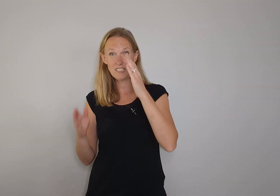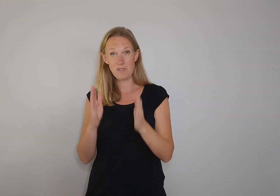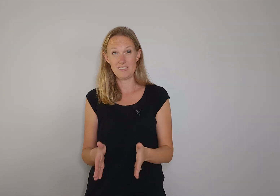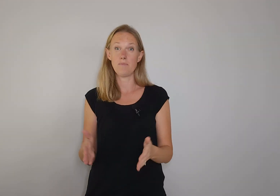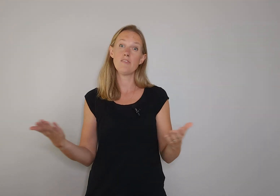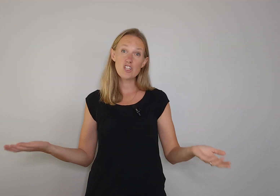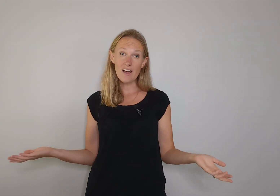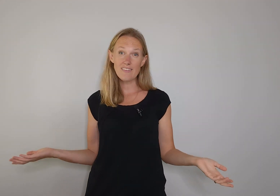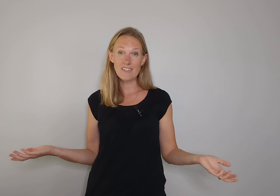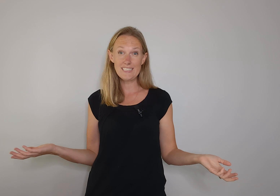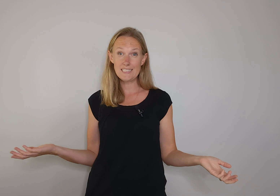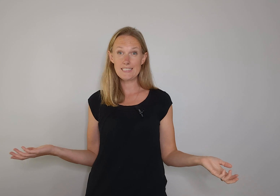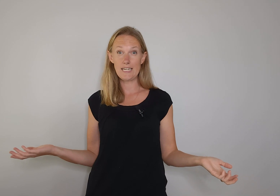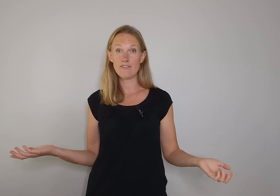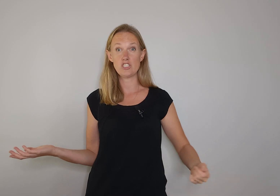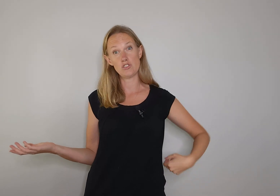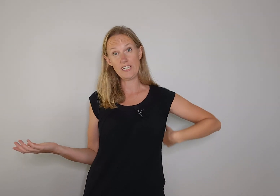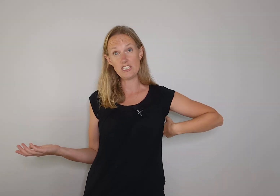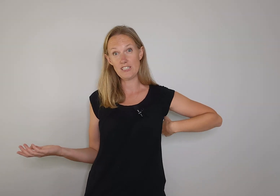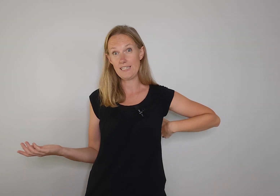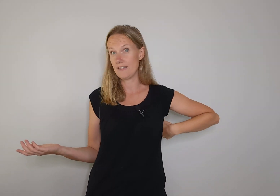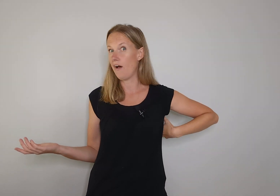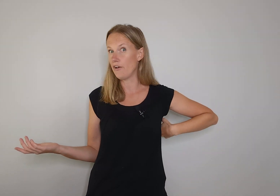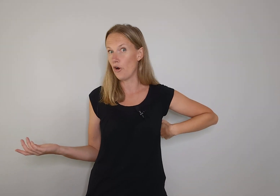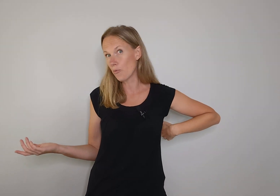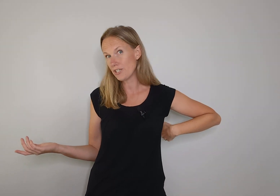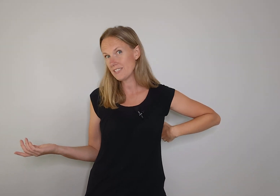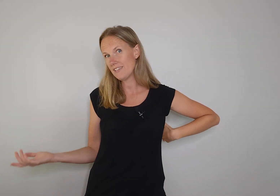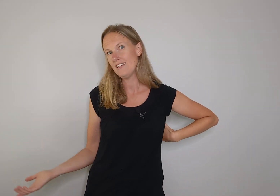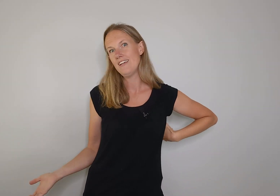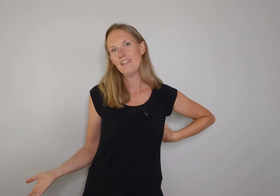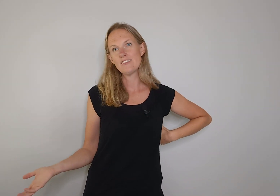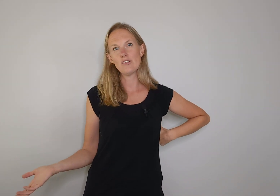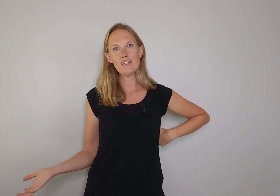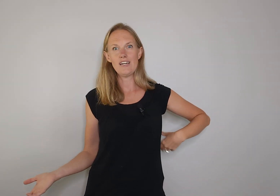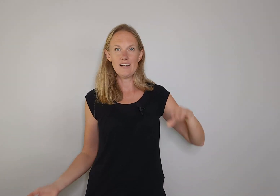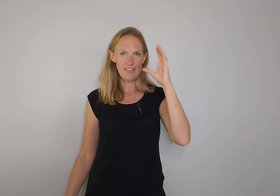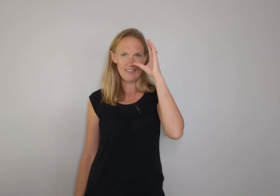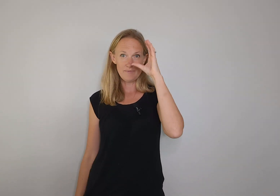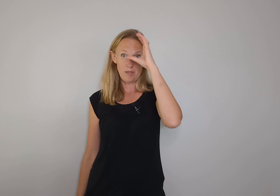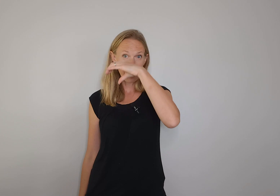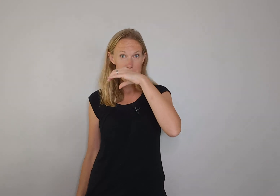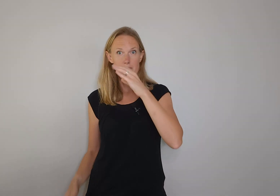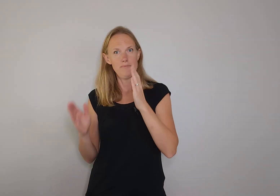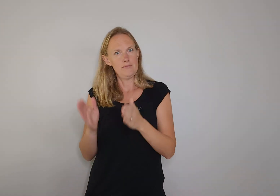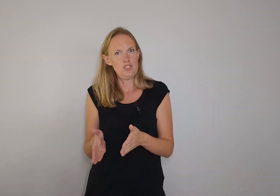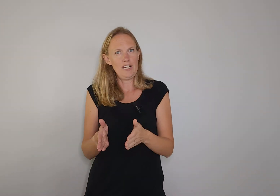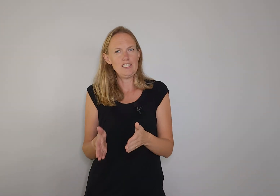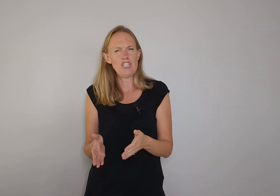strange person. Believe it or not, there isn't a sign for stranger as an unknown person. There's only a stranger